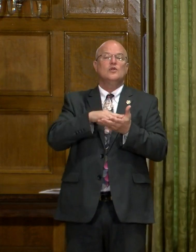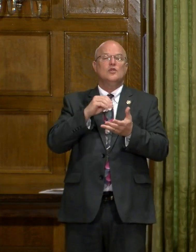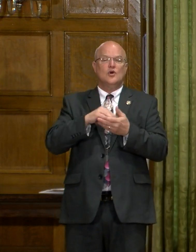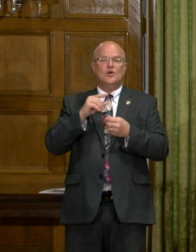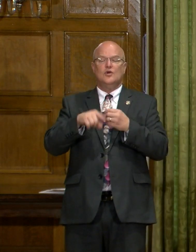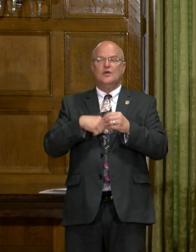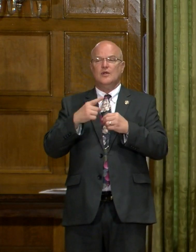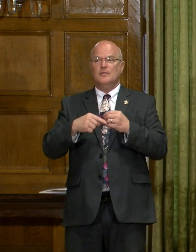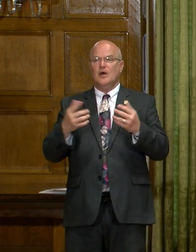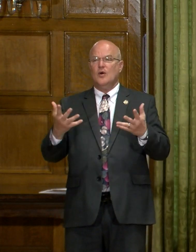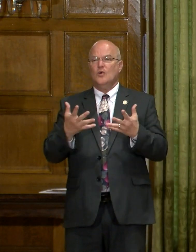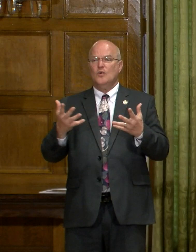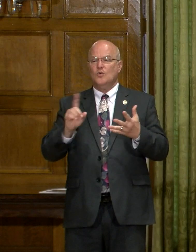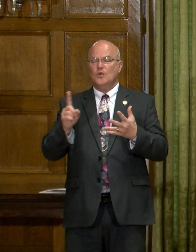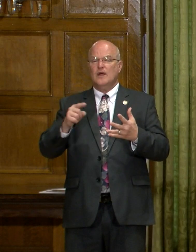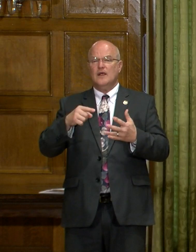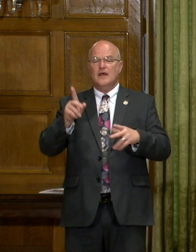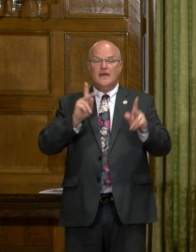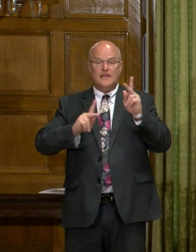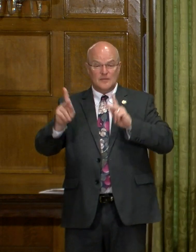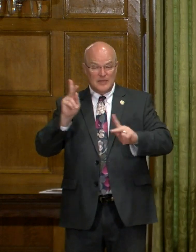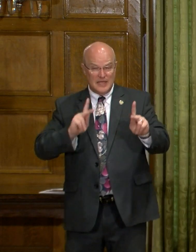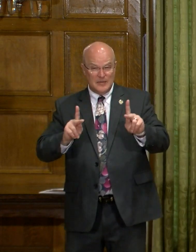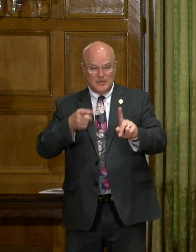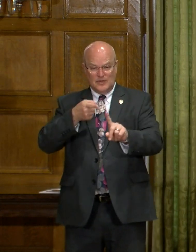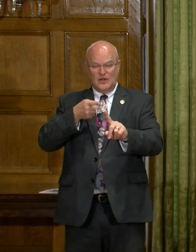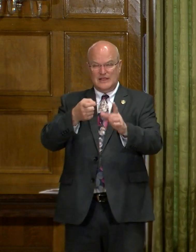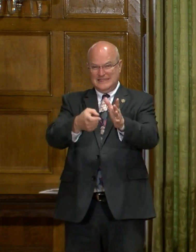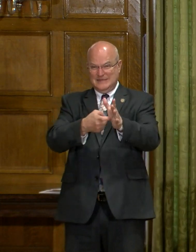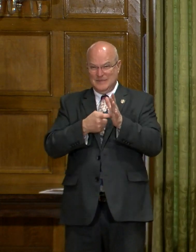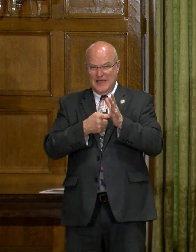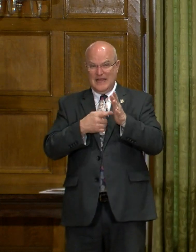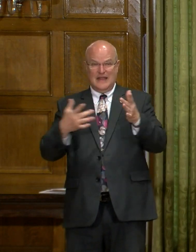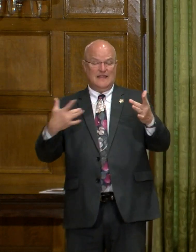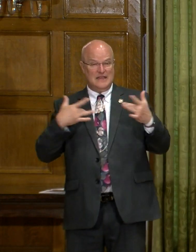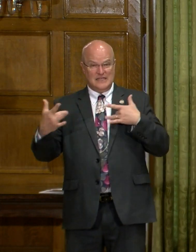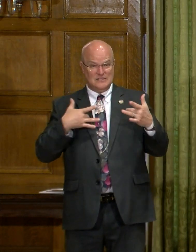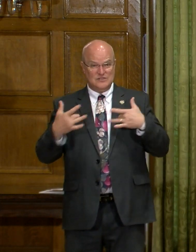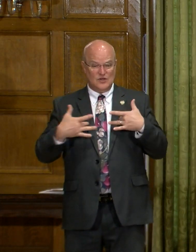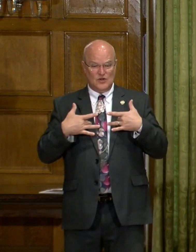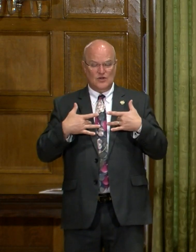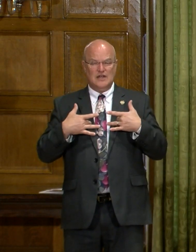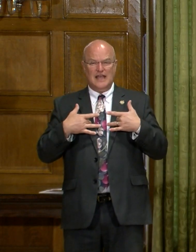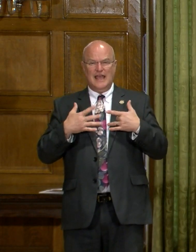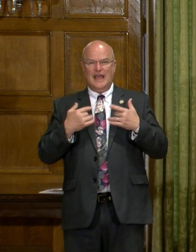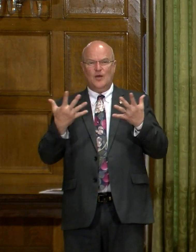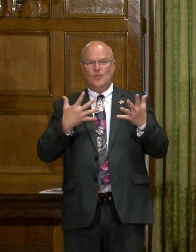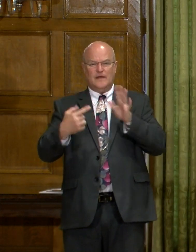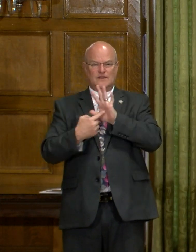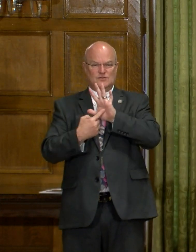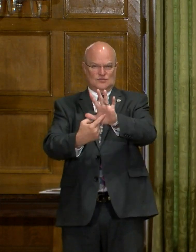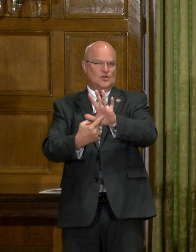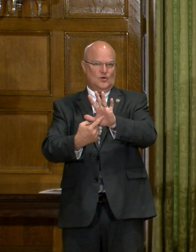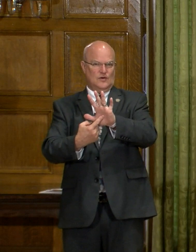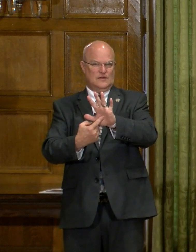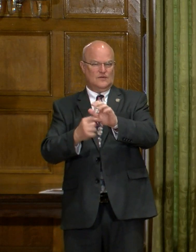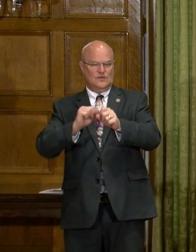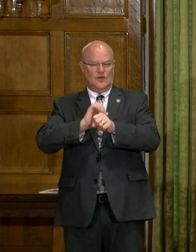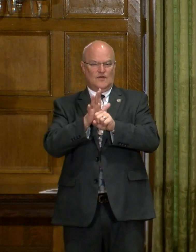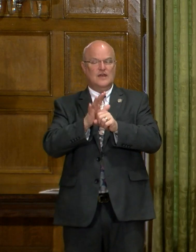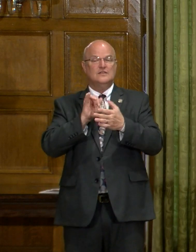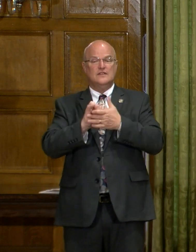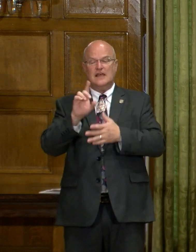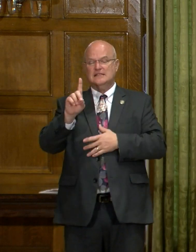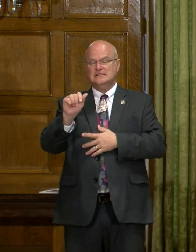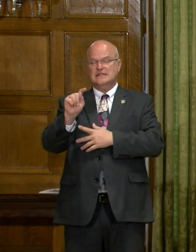bit about where the public is in terms of their demand and their concern and their symptoms. And so that's a